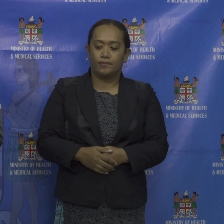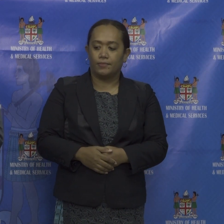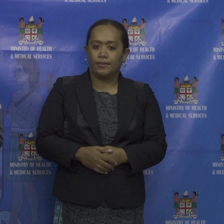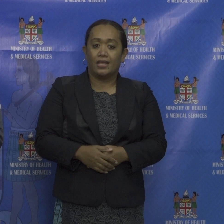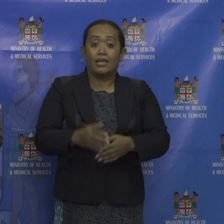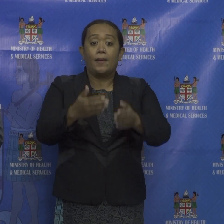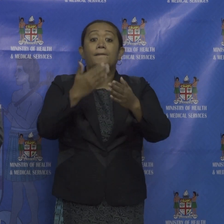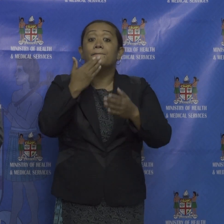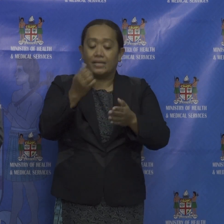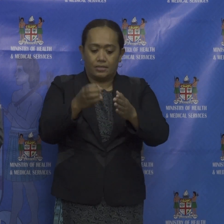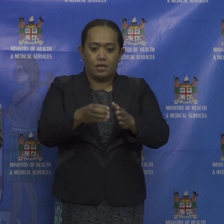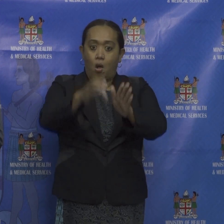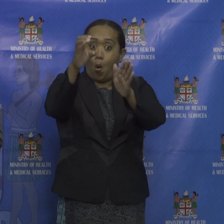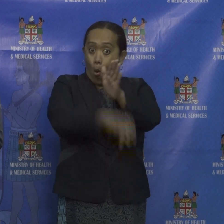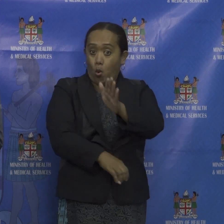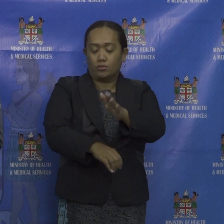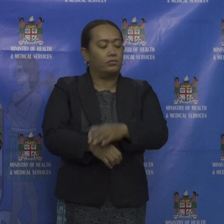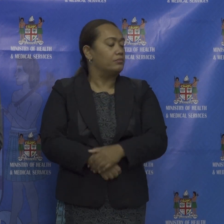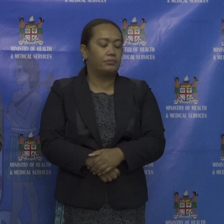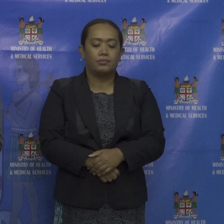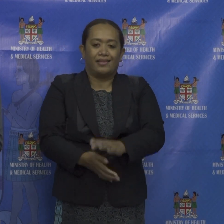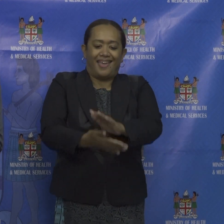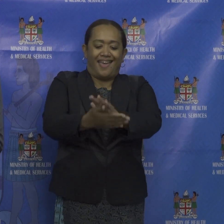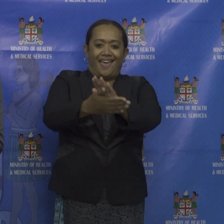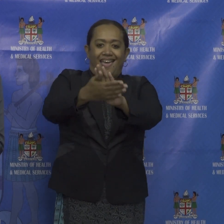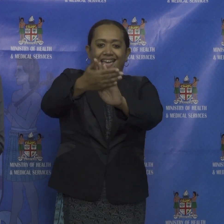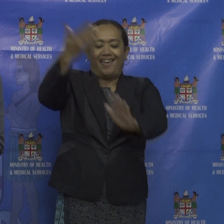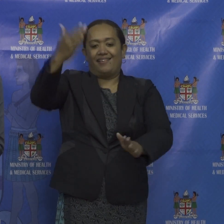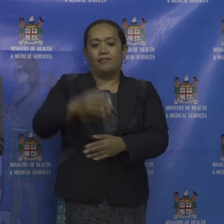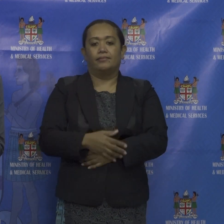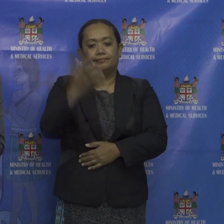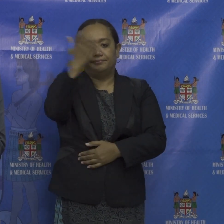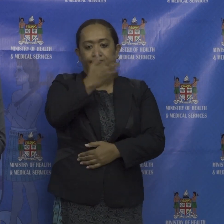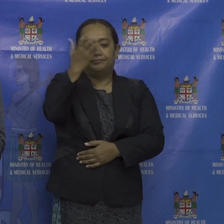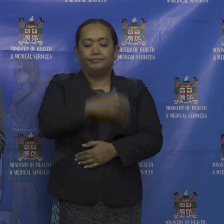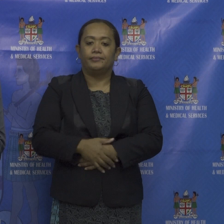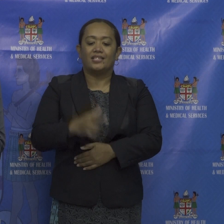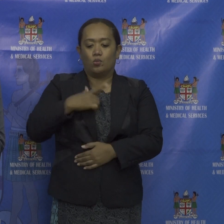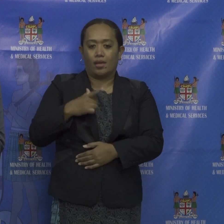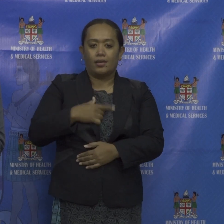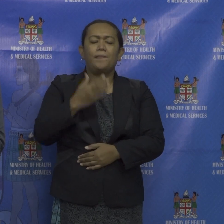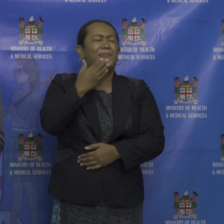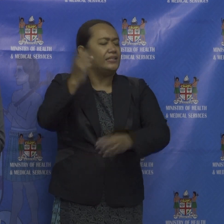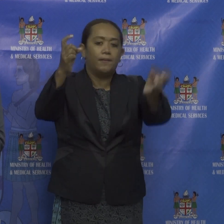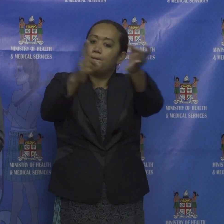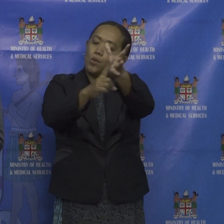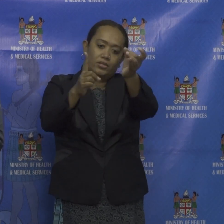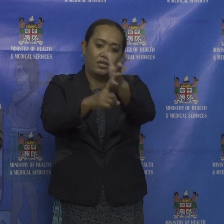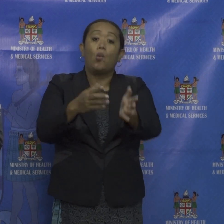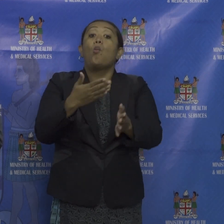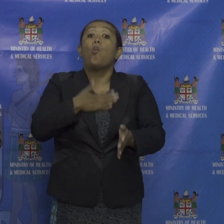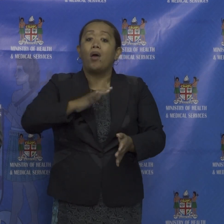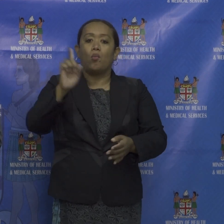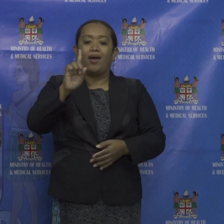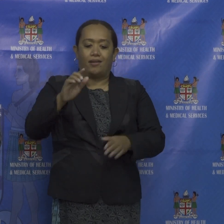this outbreak are already unacceptably high, and I cannot stress enough how important early preventative